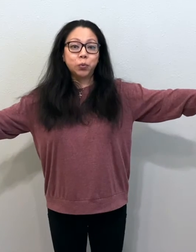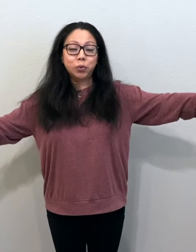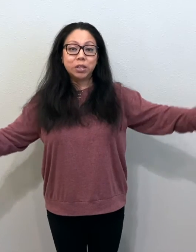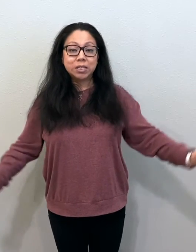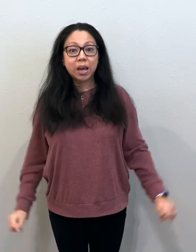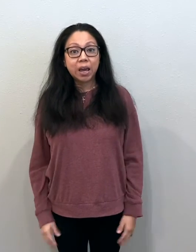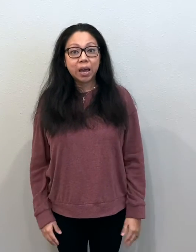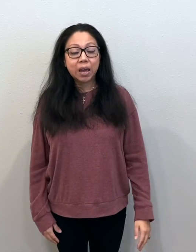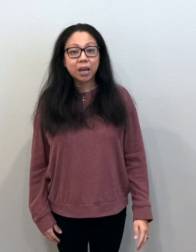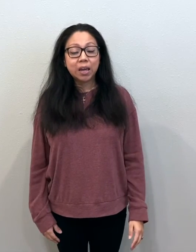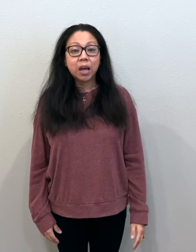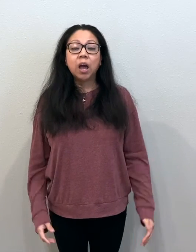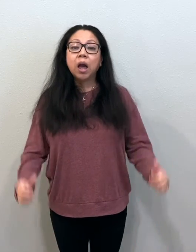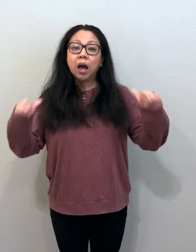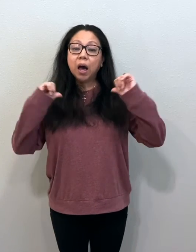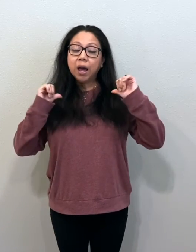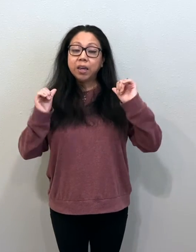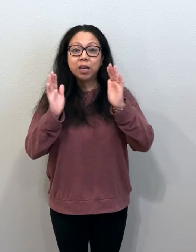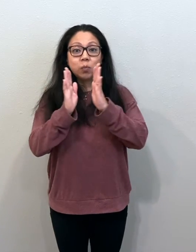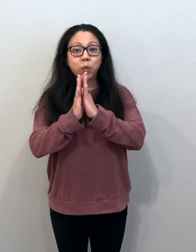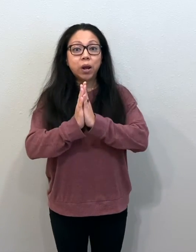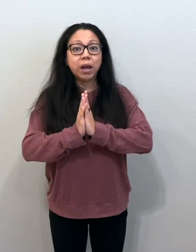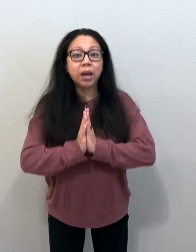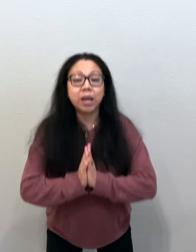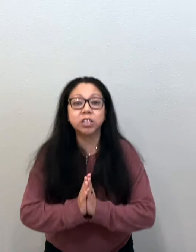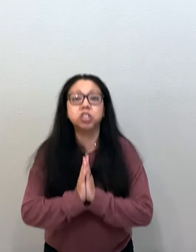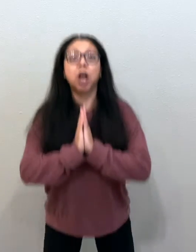the day. I can pray